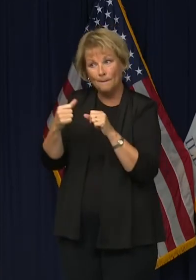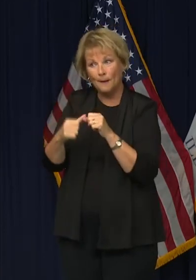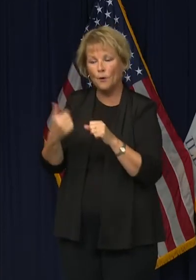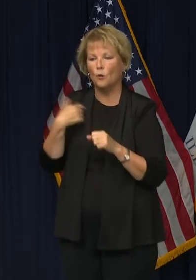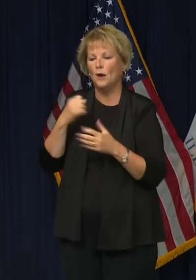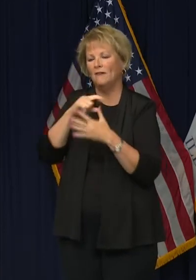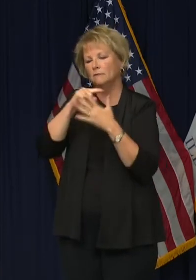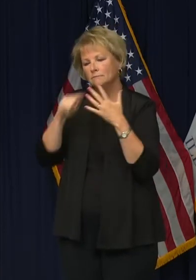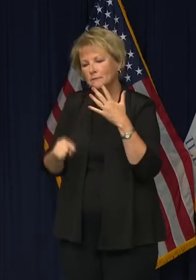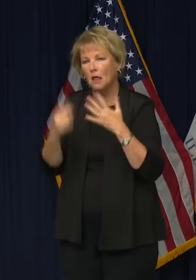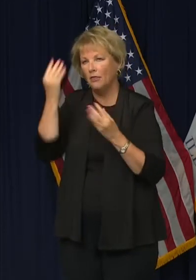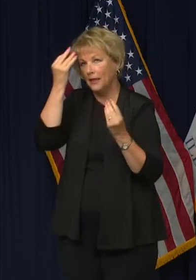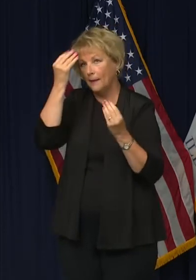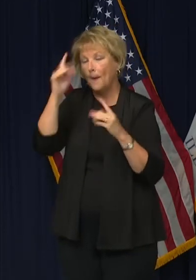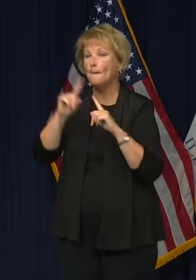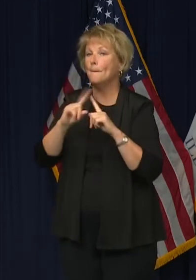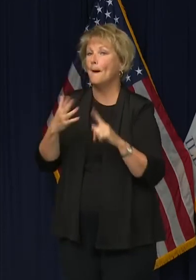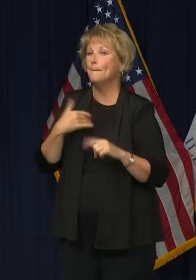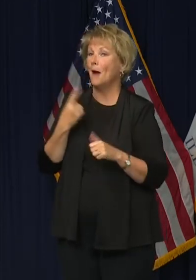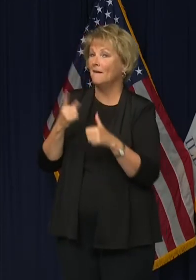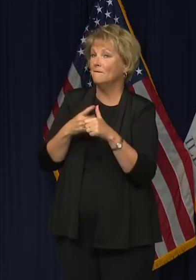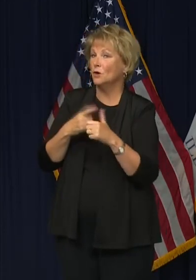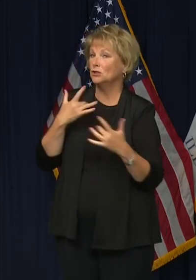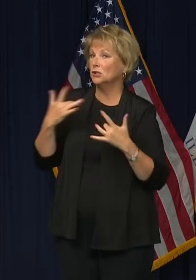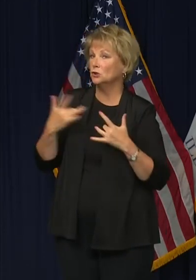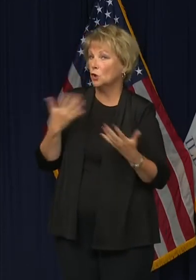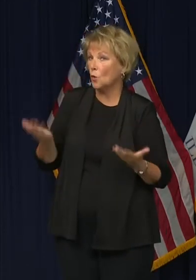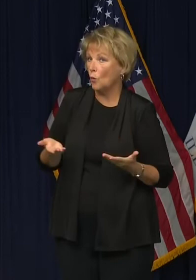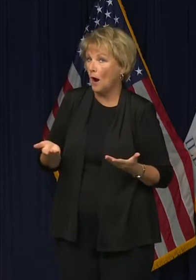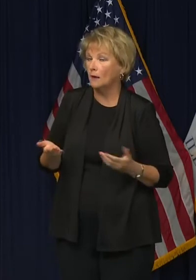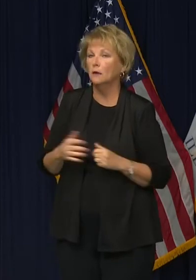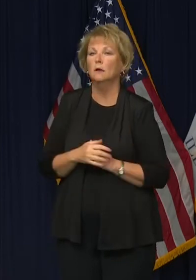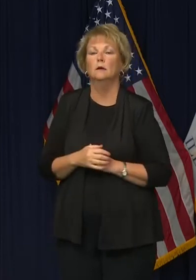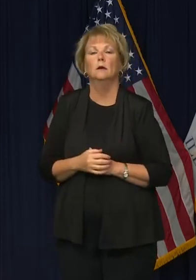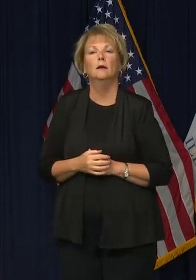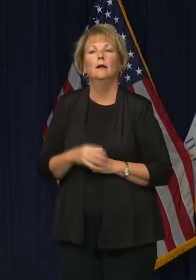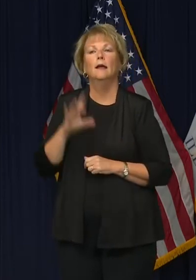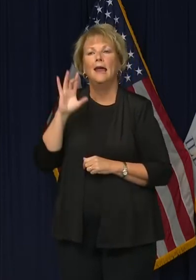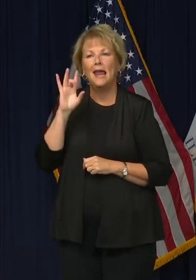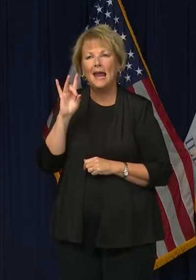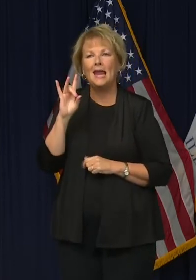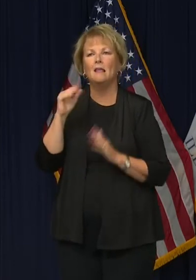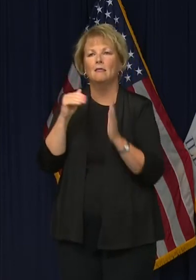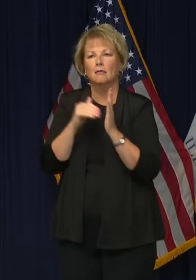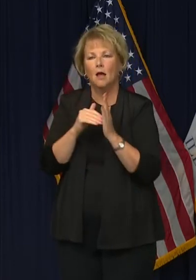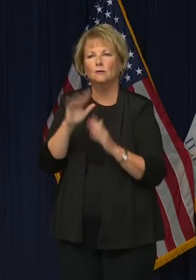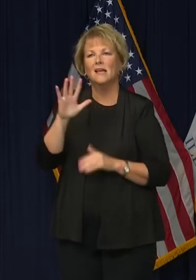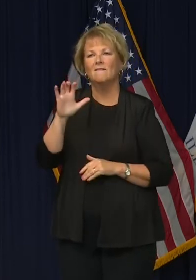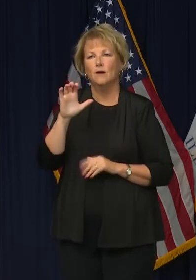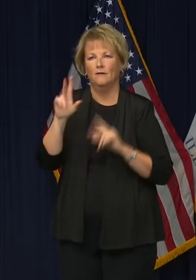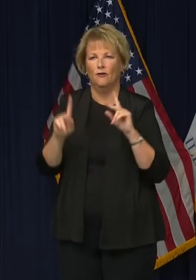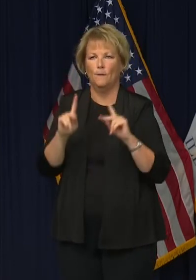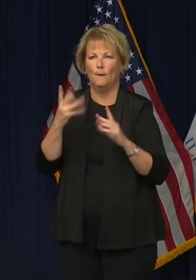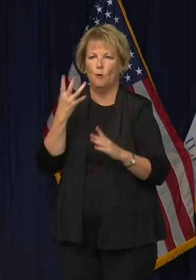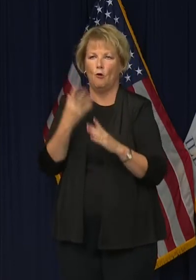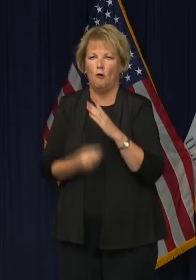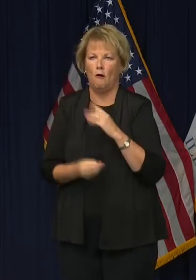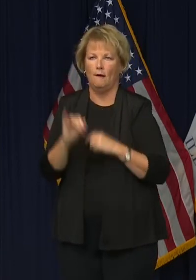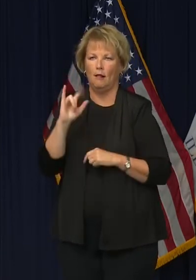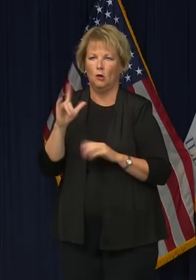of things in the mix here, but here's my number one concern, and that is we have lost 8,500 lives in this